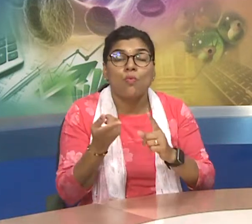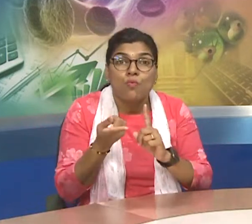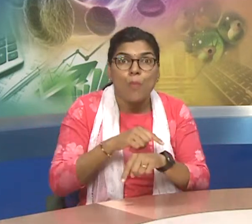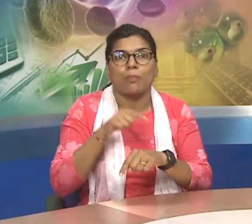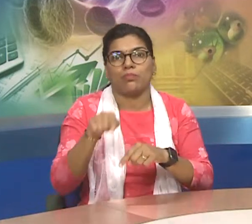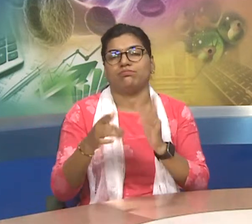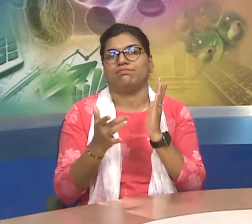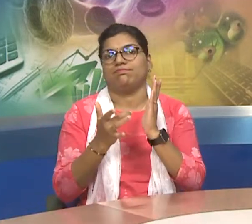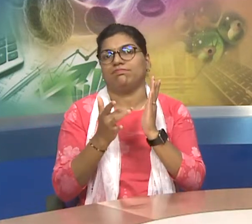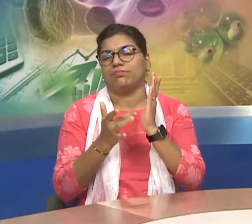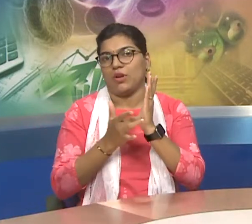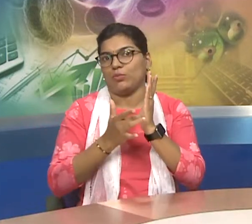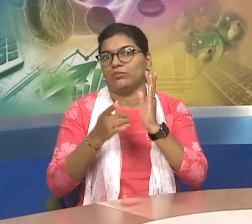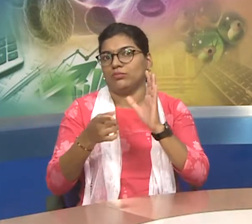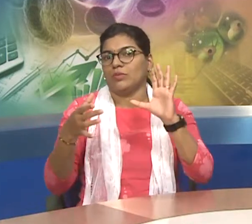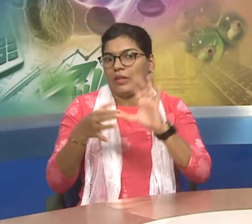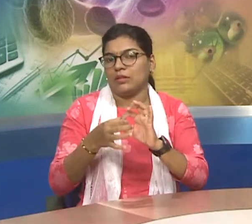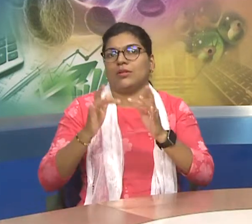and all the services are becoming